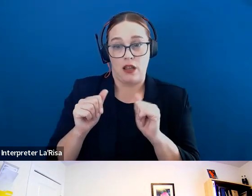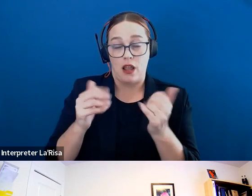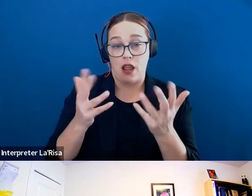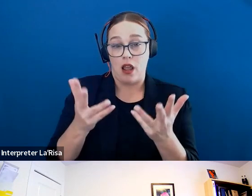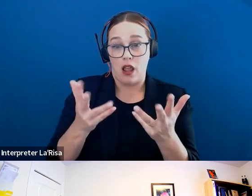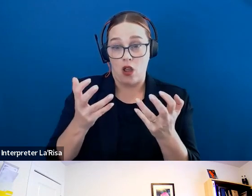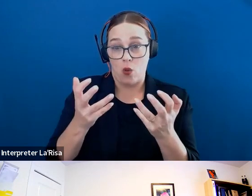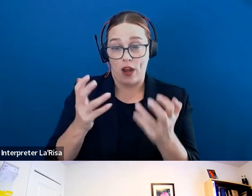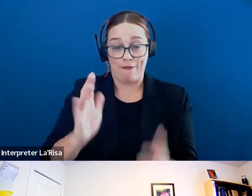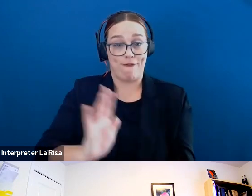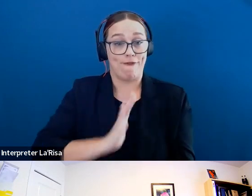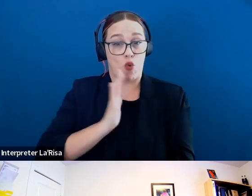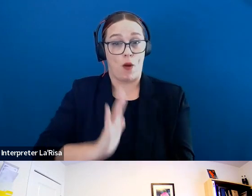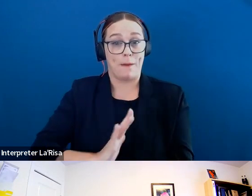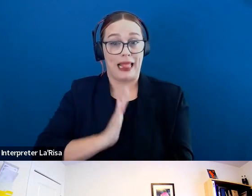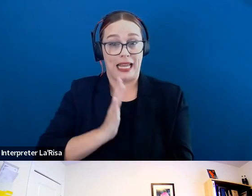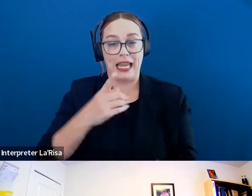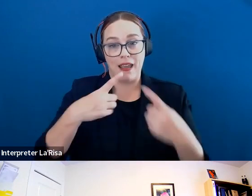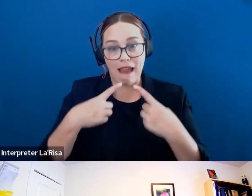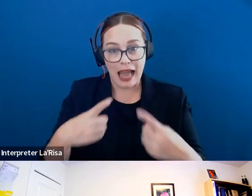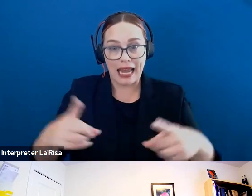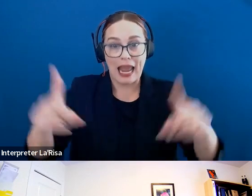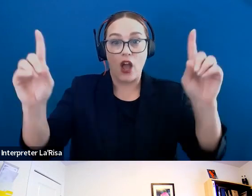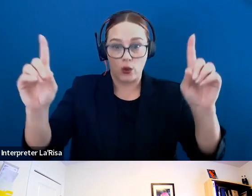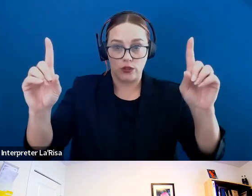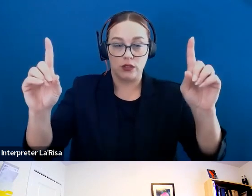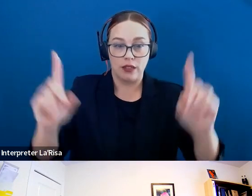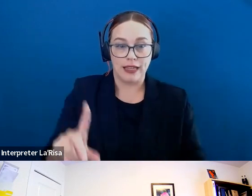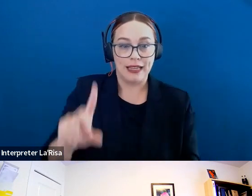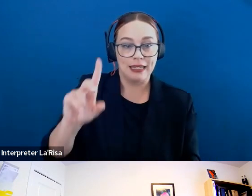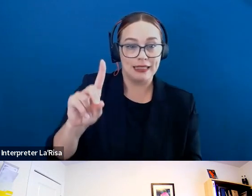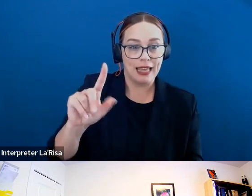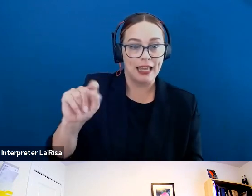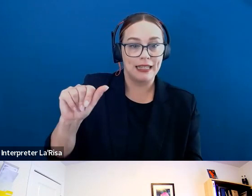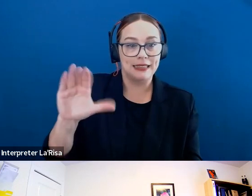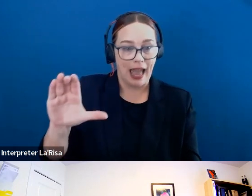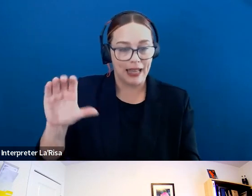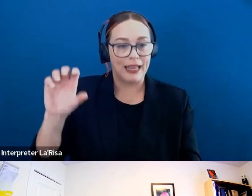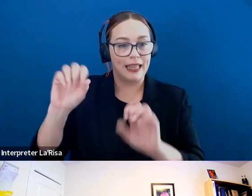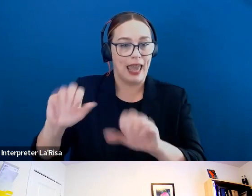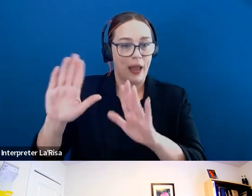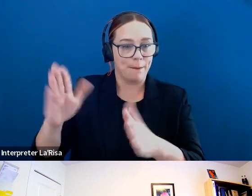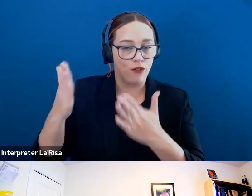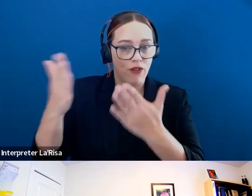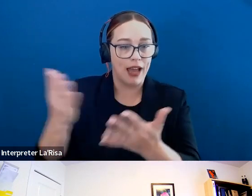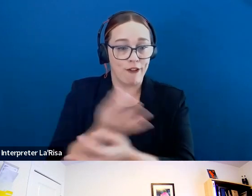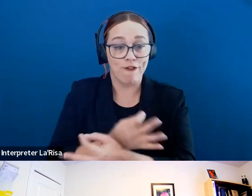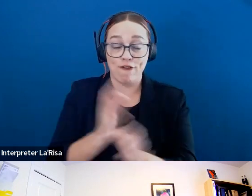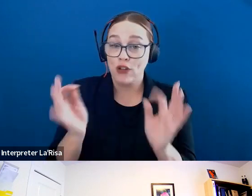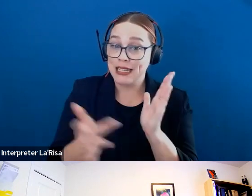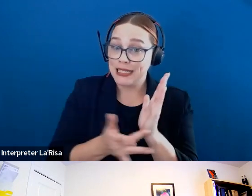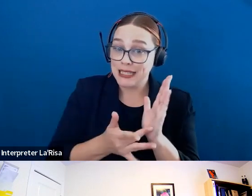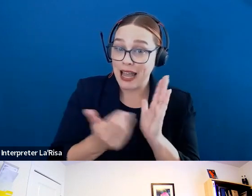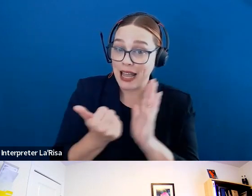just formally announce that the DETAC could provide some free technical assistance to any Center